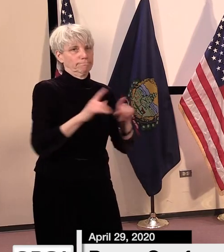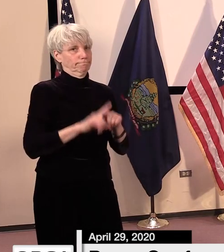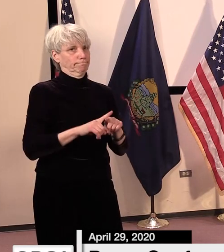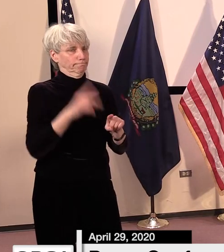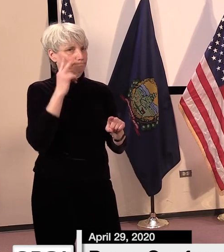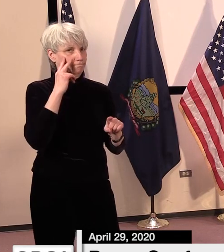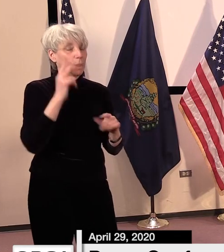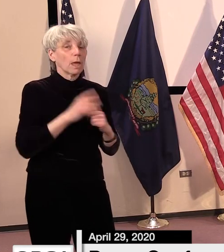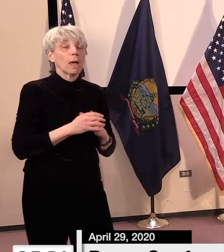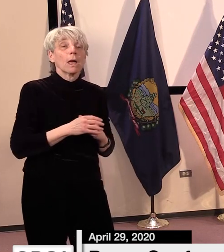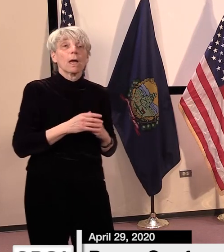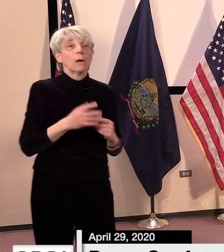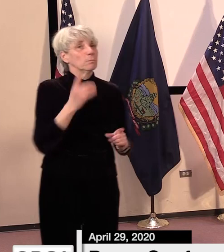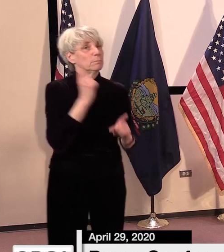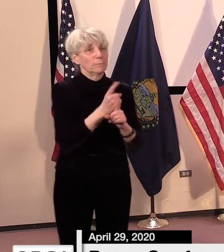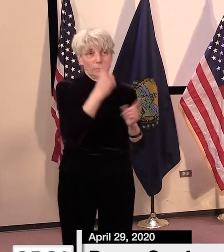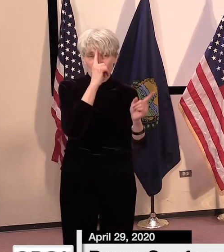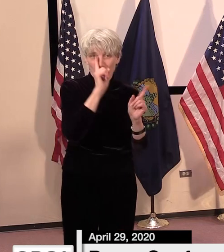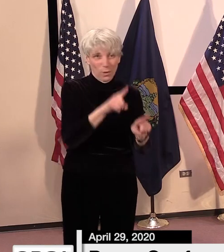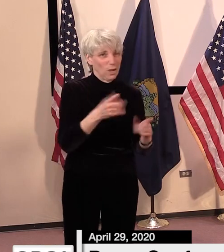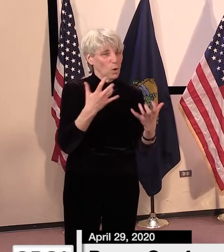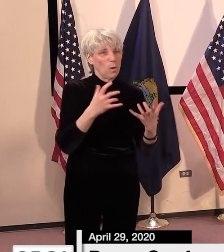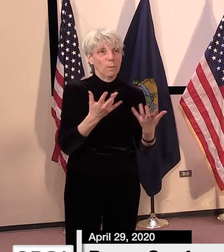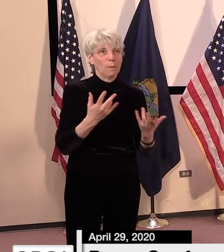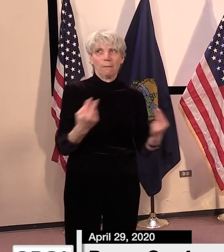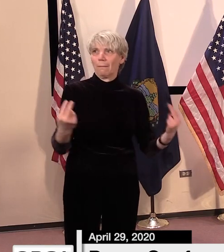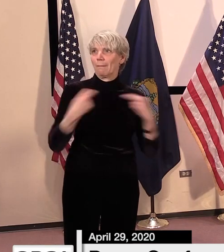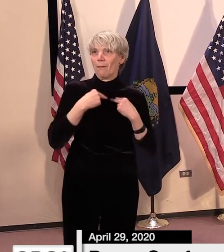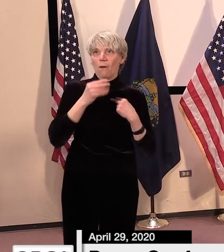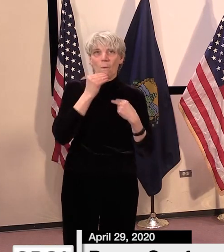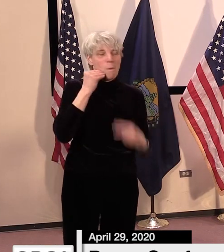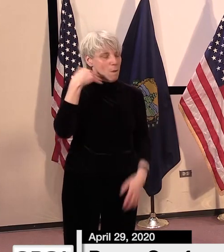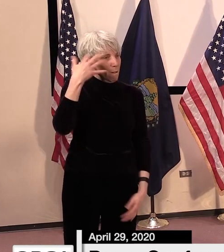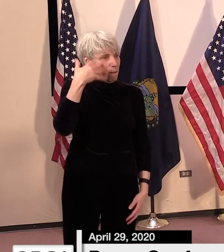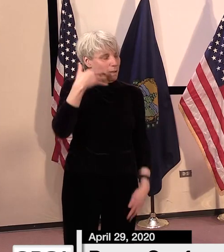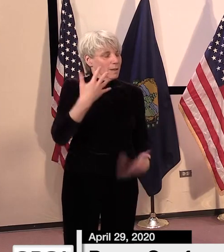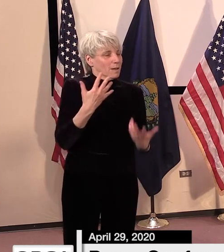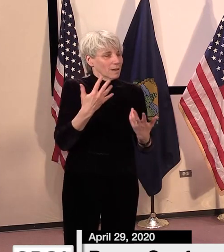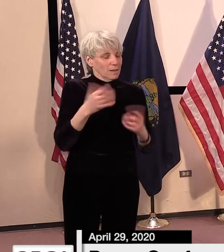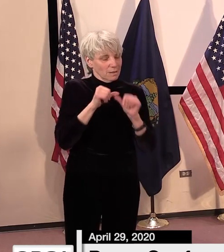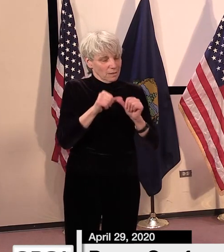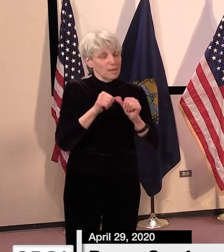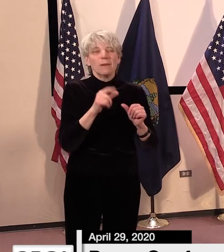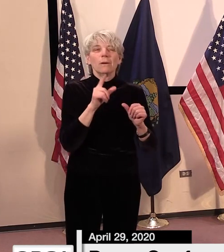But we want to ease restrictions just as quick as we can, but it has to be safe in order to do so.